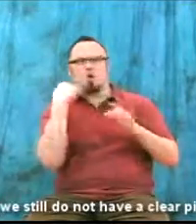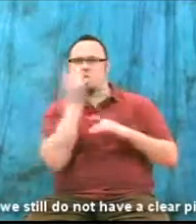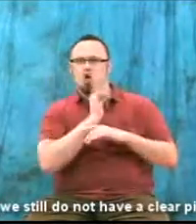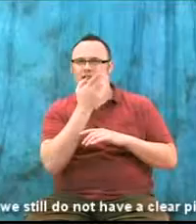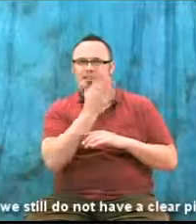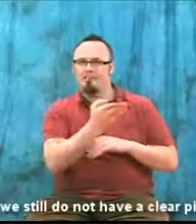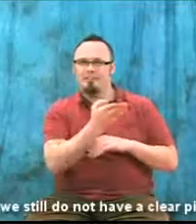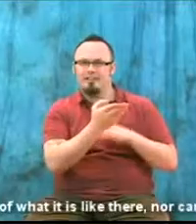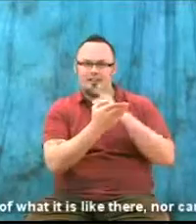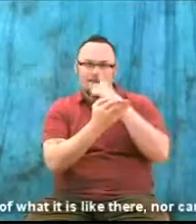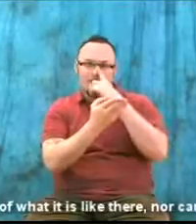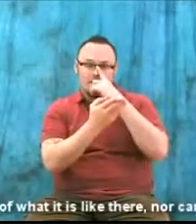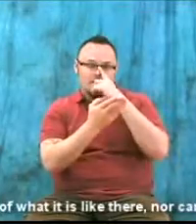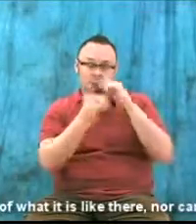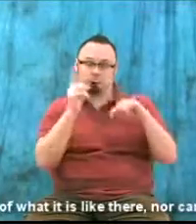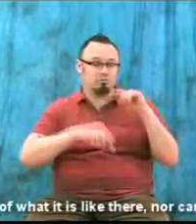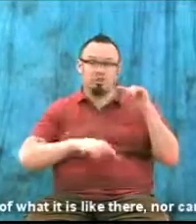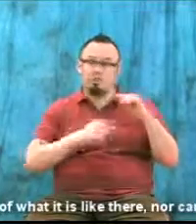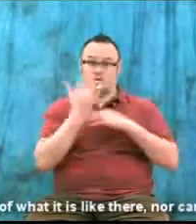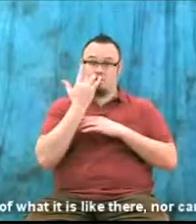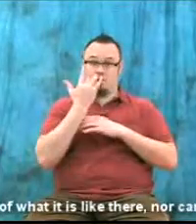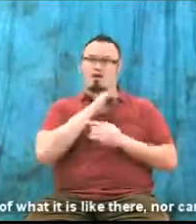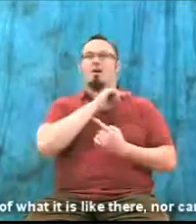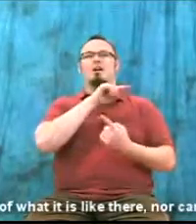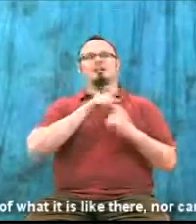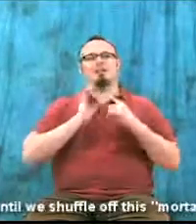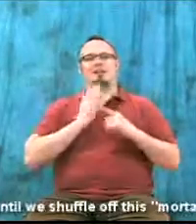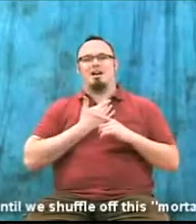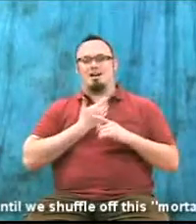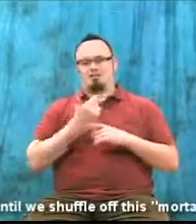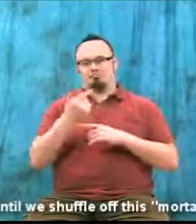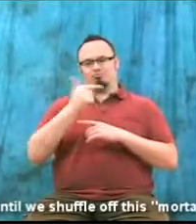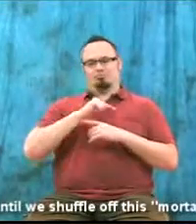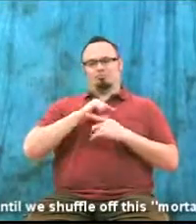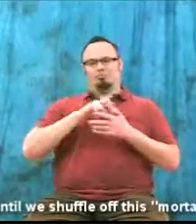there, nor can we, until we shuffle off this mortal coil.